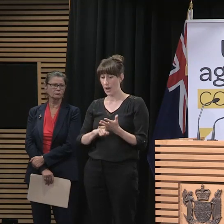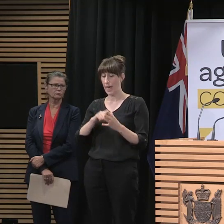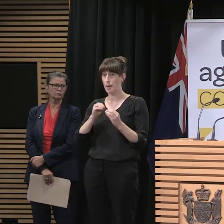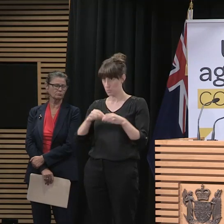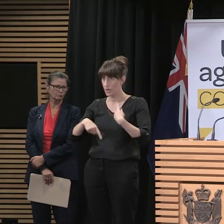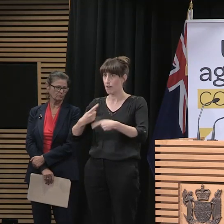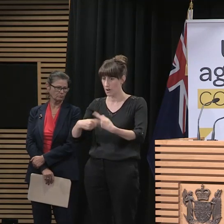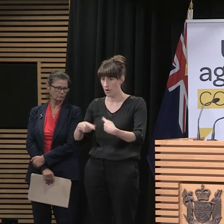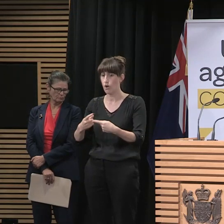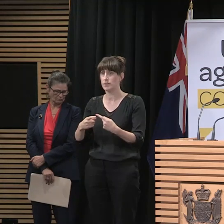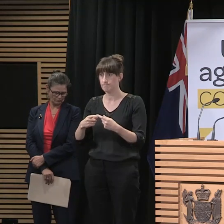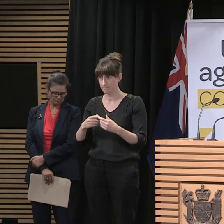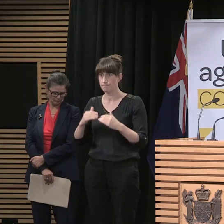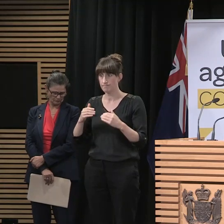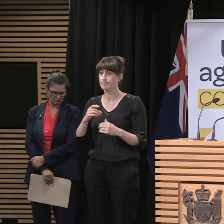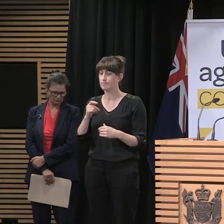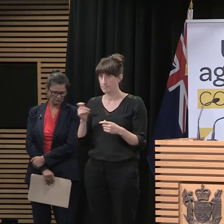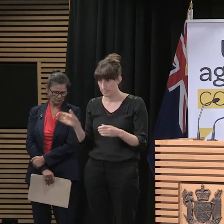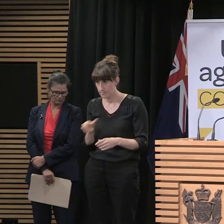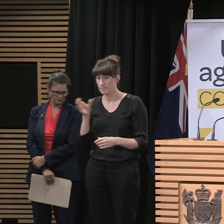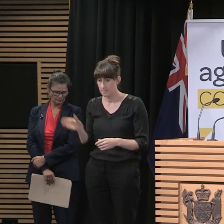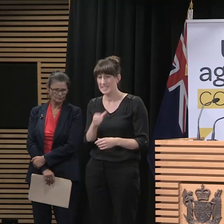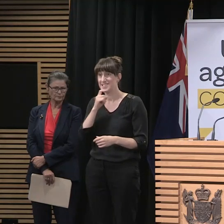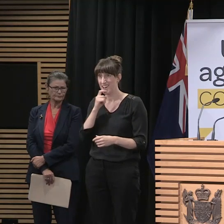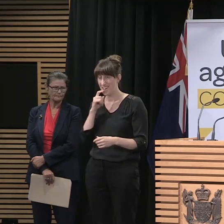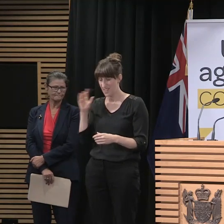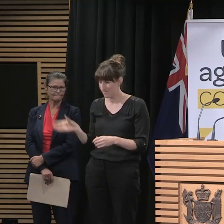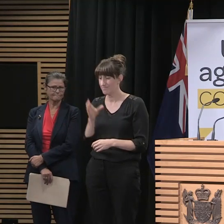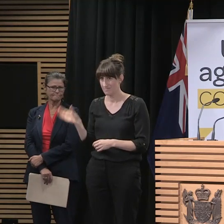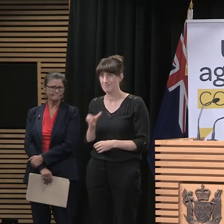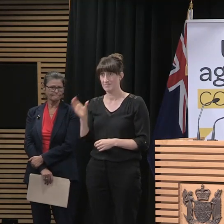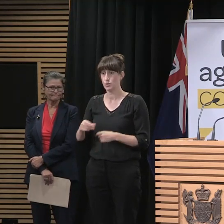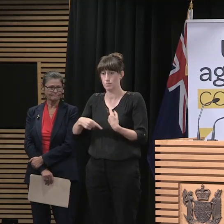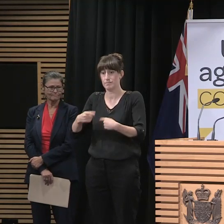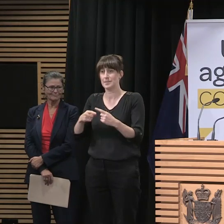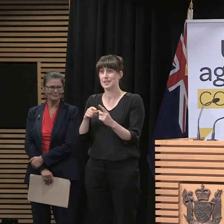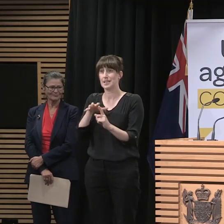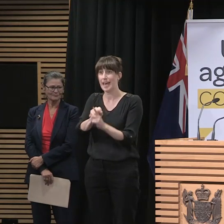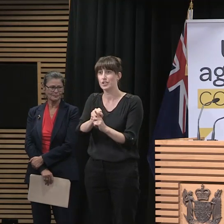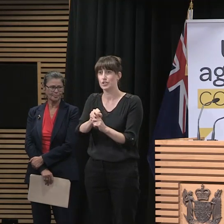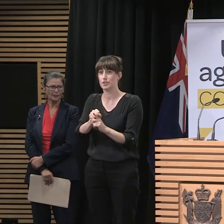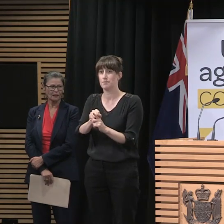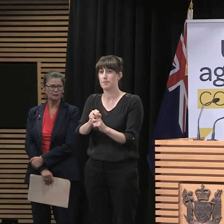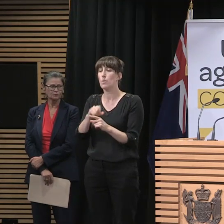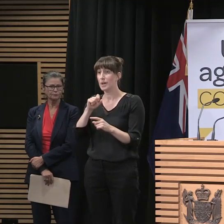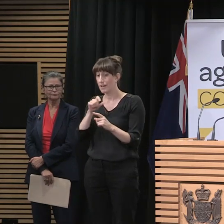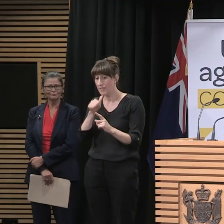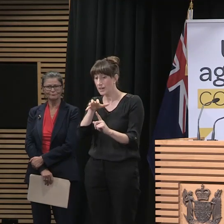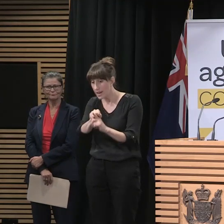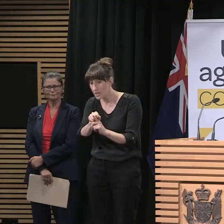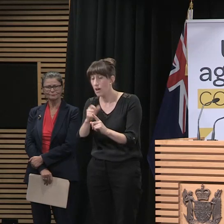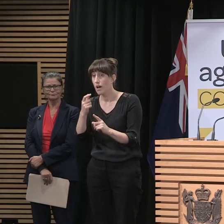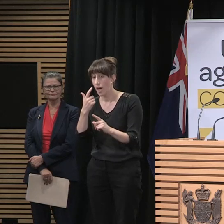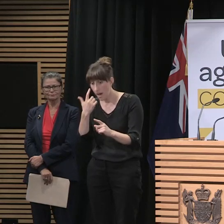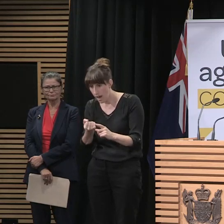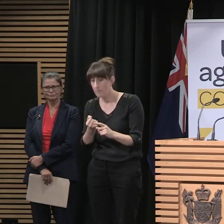tested. And then there is also an increase in our capacity to follow up and contact trace from our confirmed cases. Once we have that capacity,